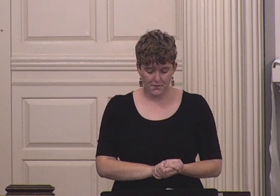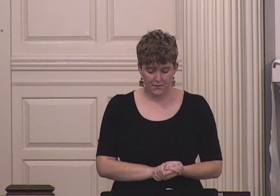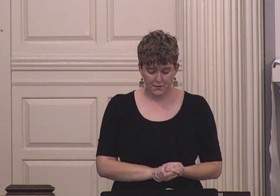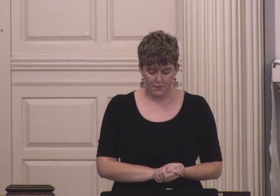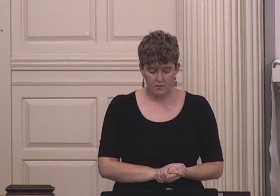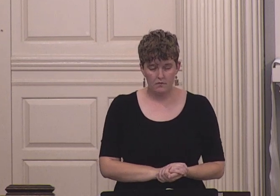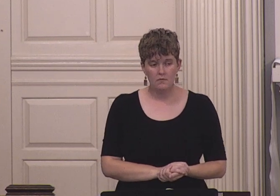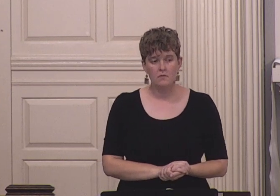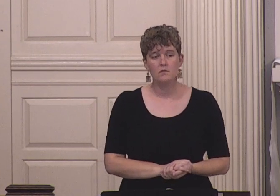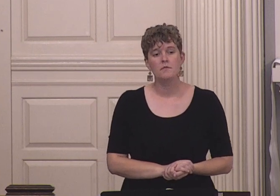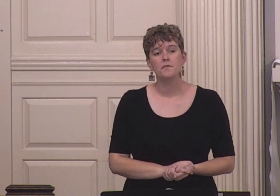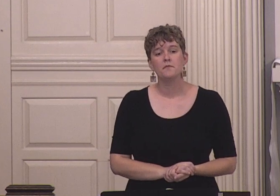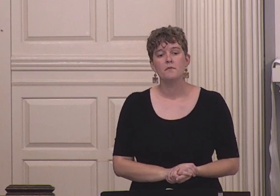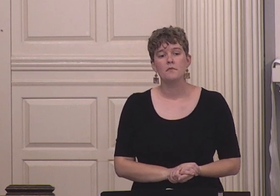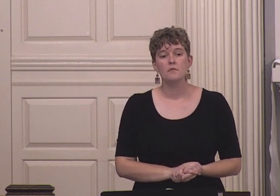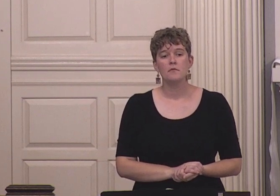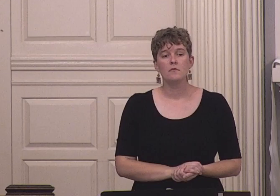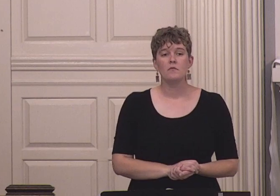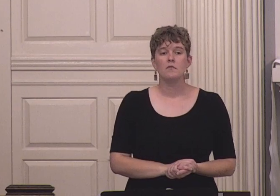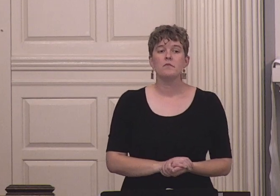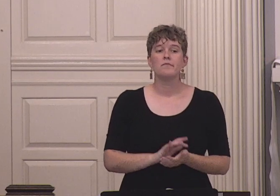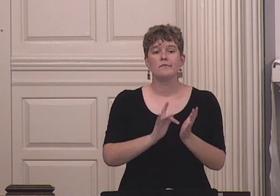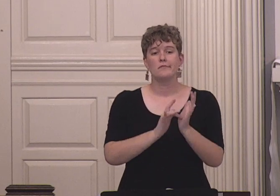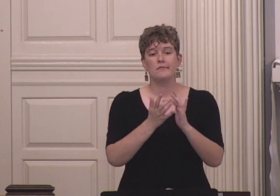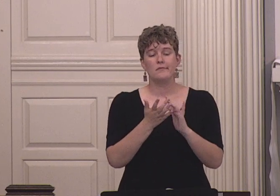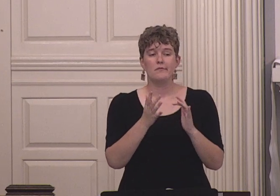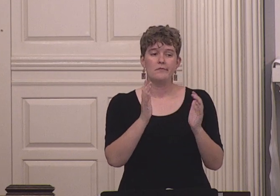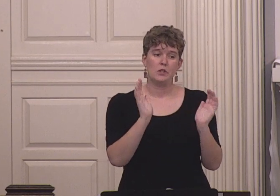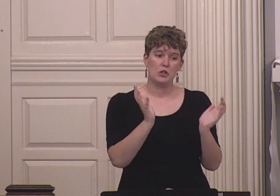He has spoken to them